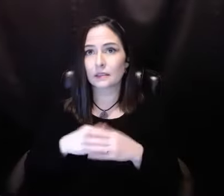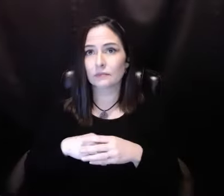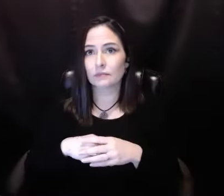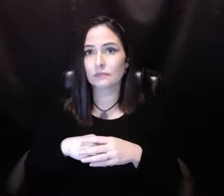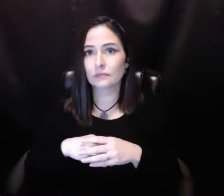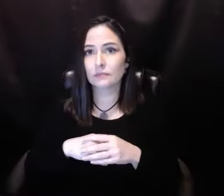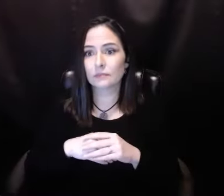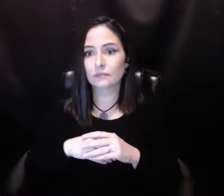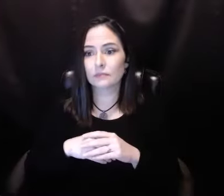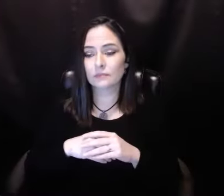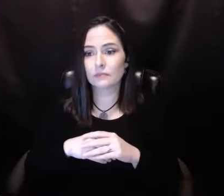like